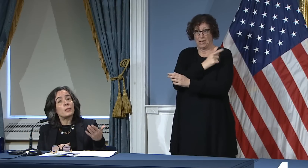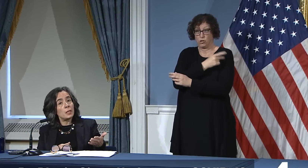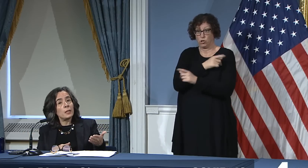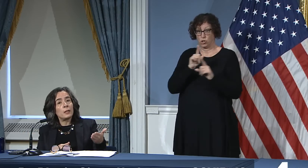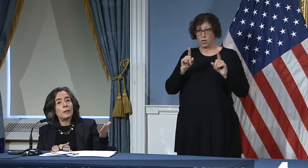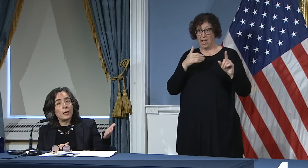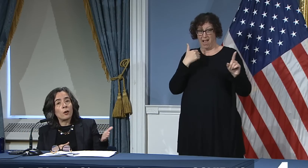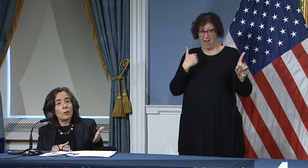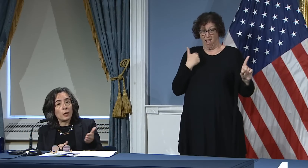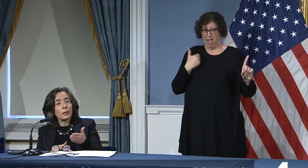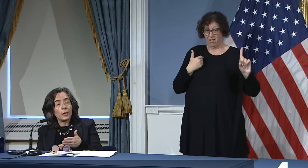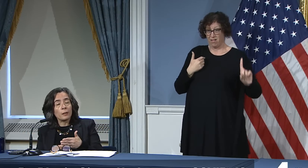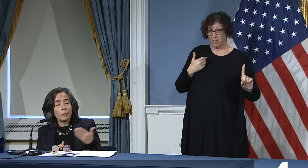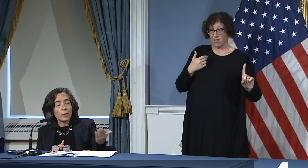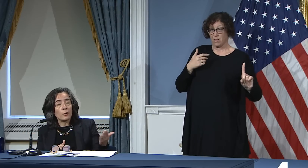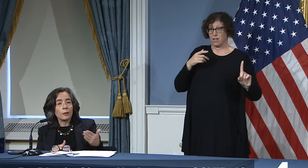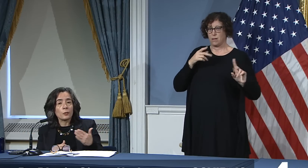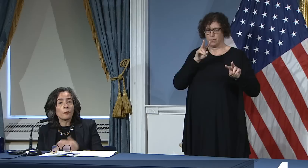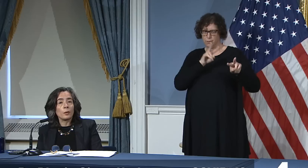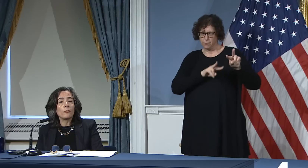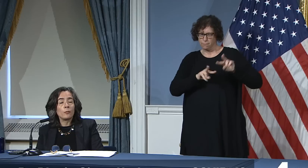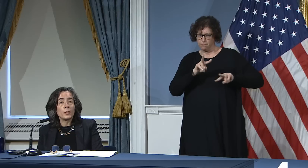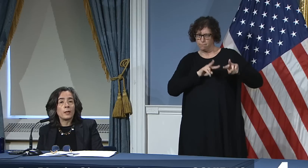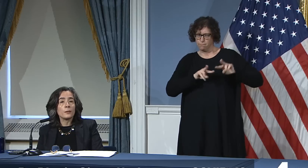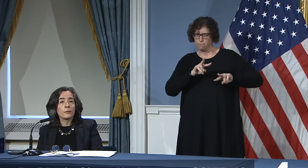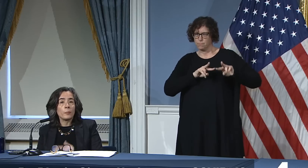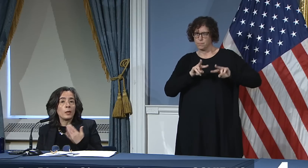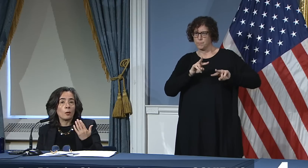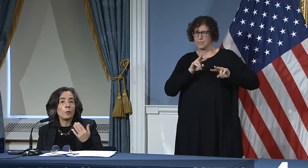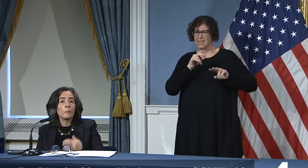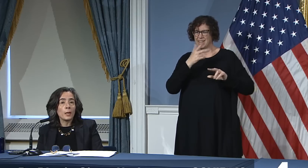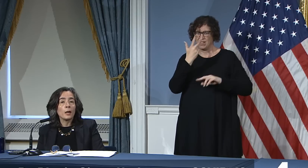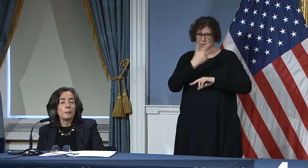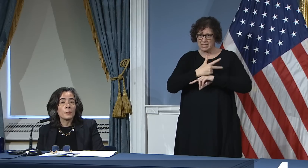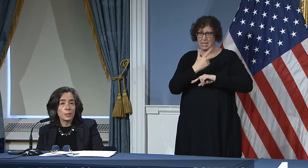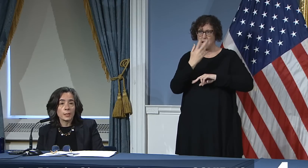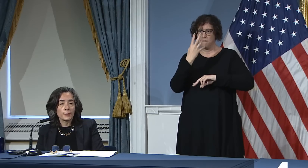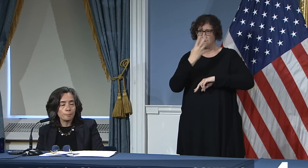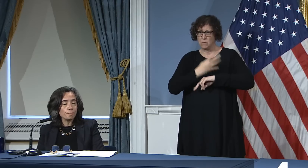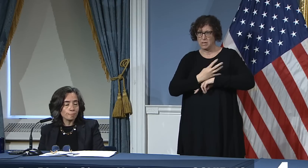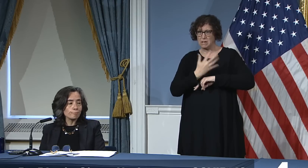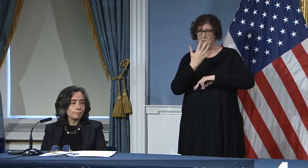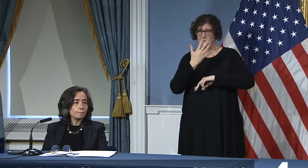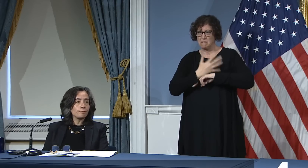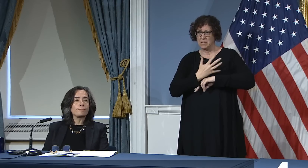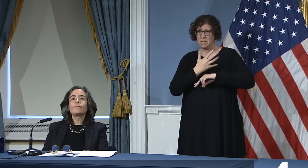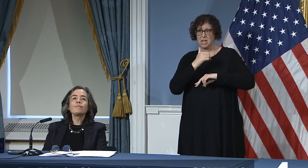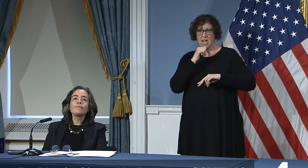if indeed they are not getting better after 3 or 4 days of being home sick.